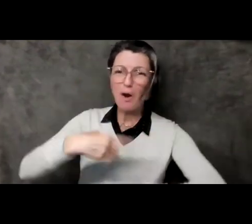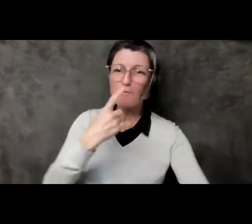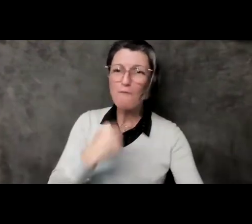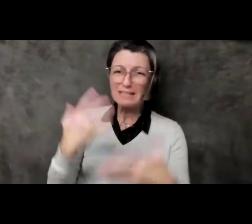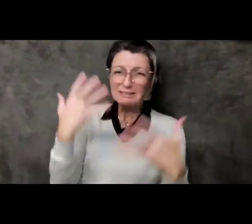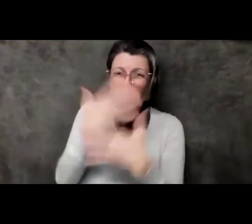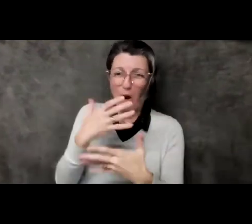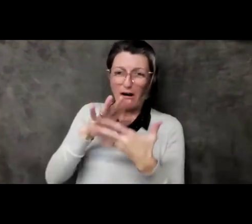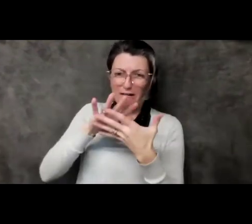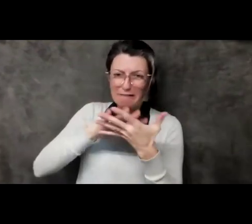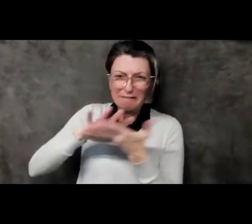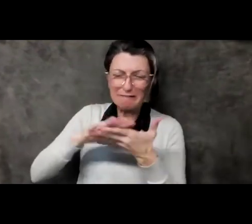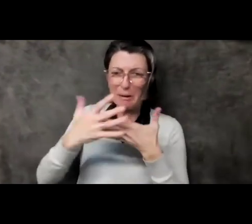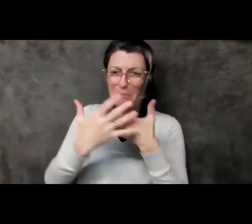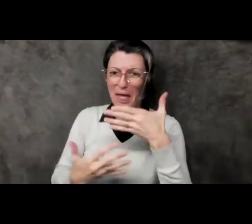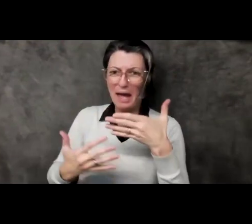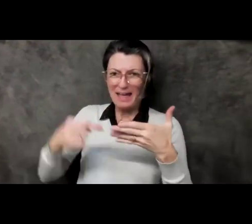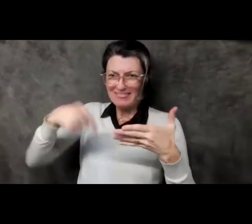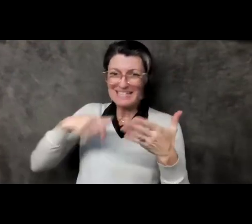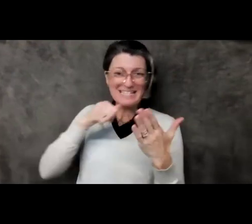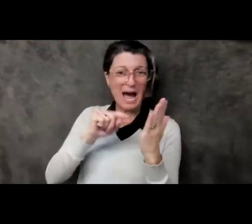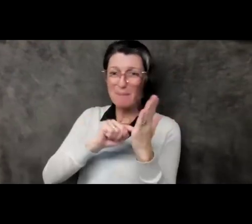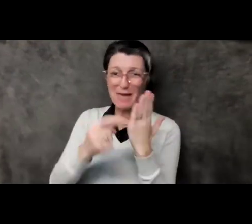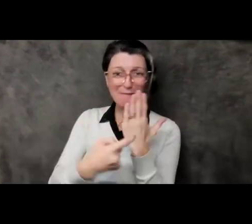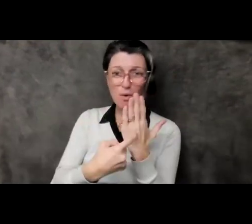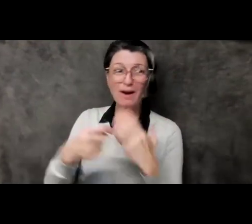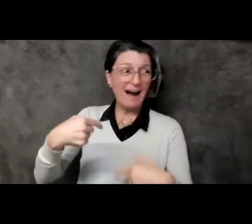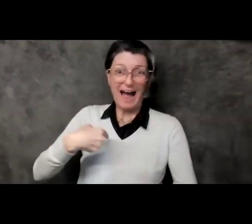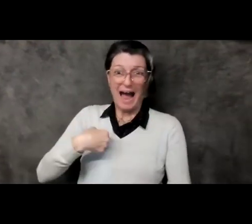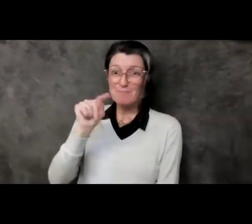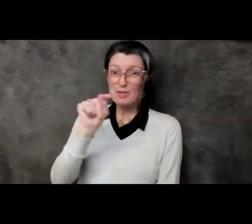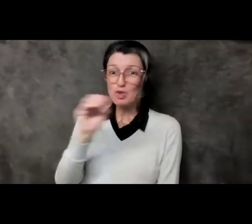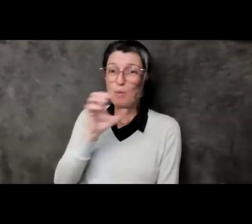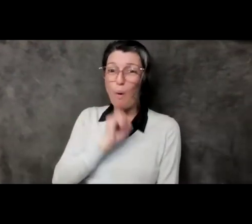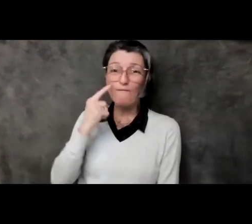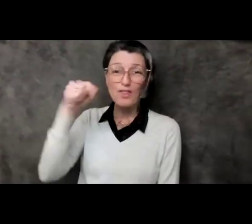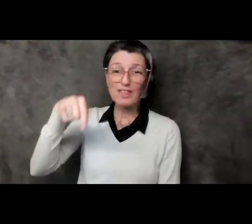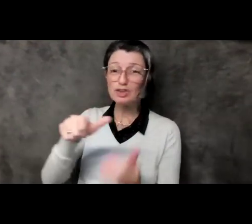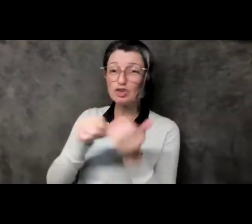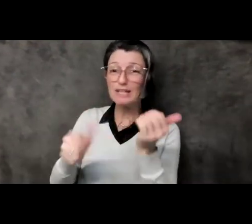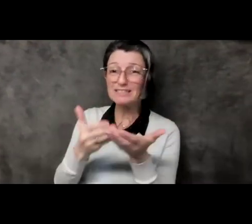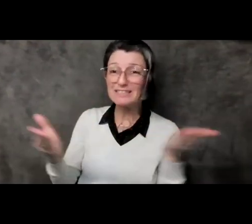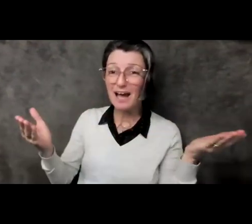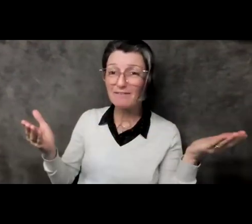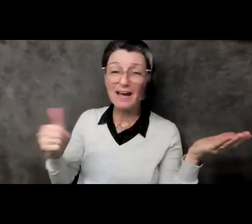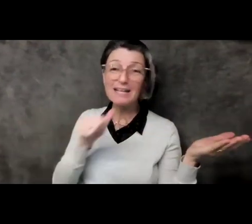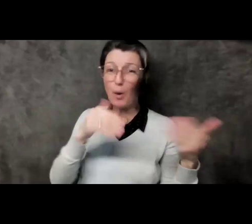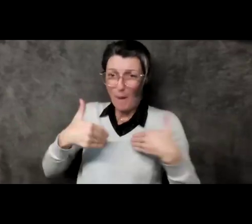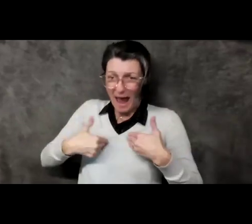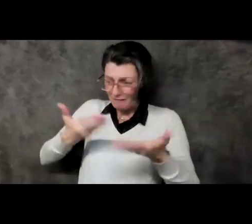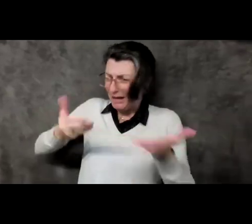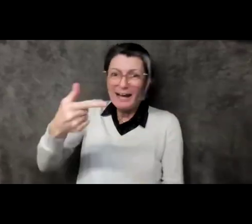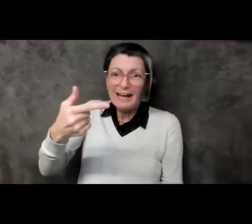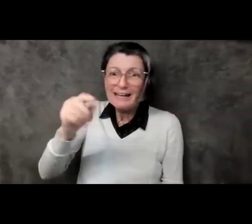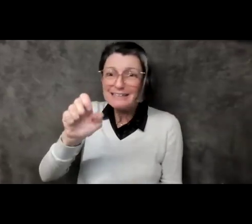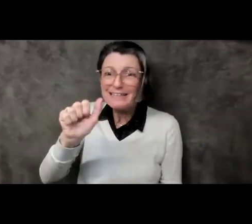This is not a metaphor. I'm too old for this shit blood. And of course, I don't have any gear, because who keeps that shit in their house